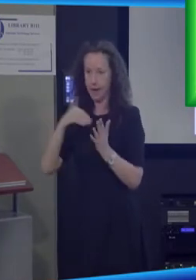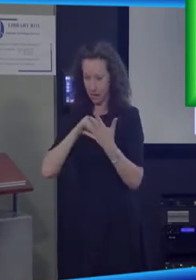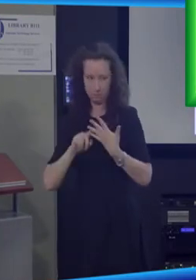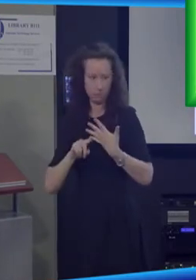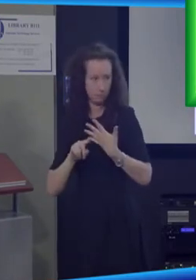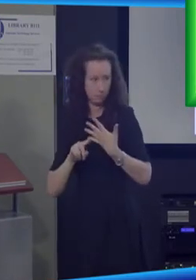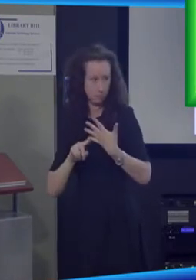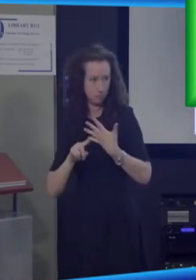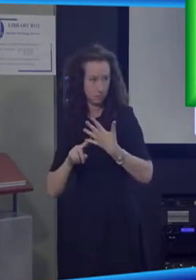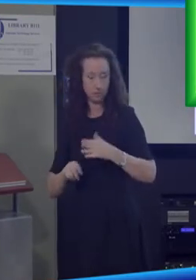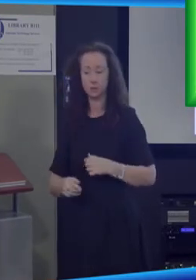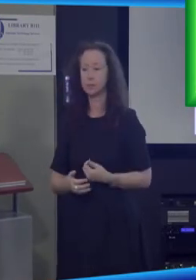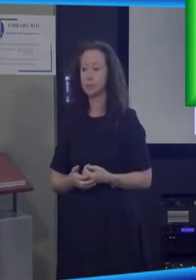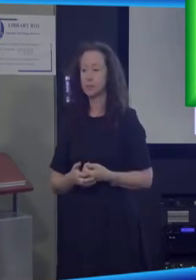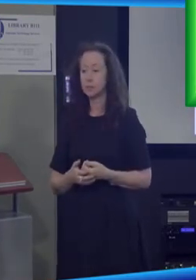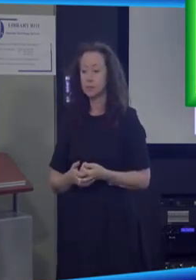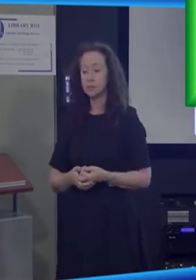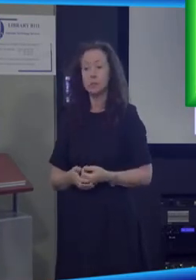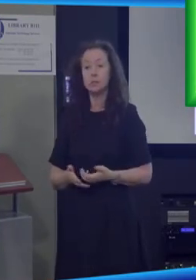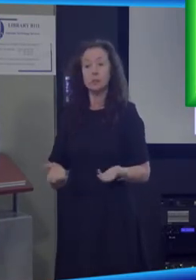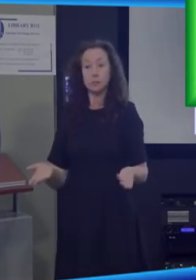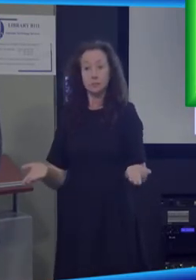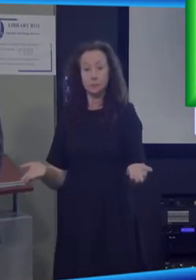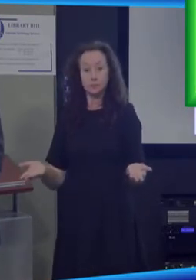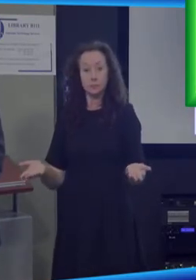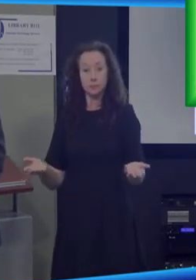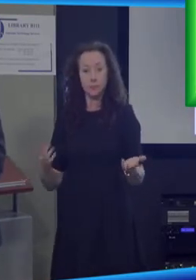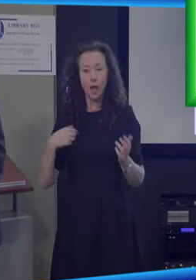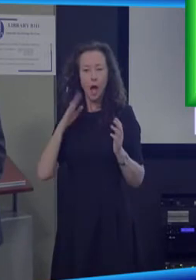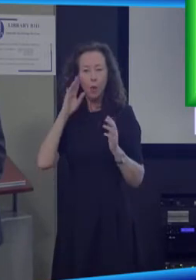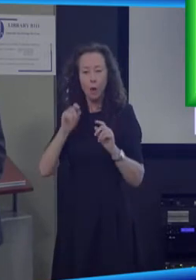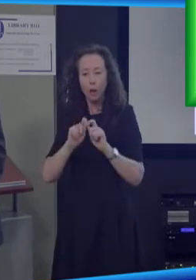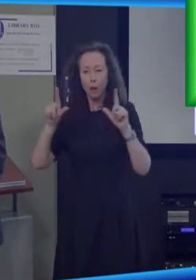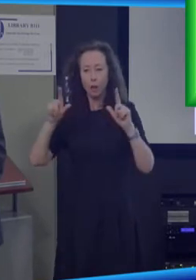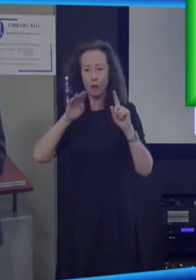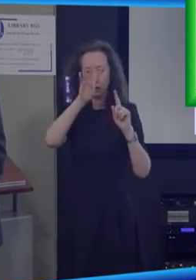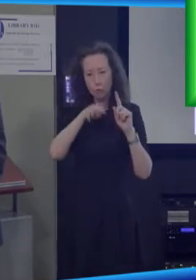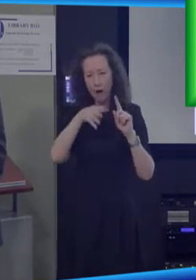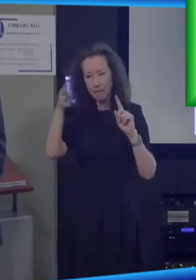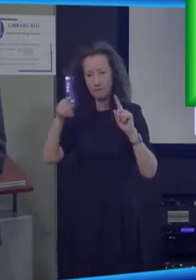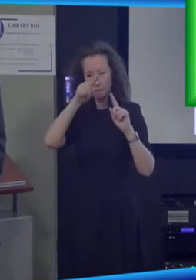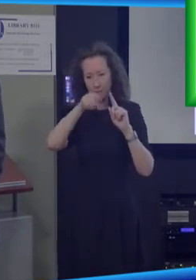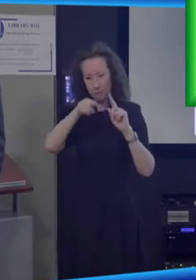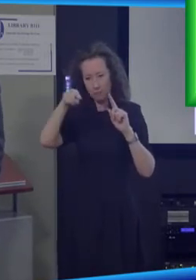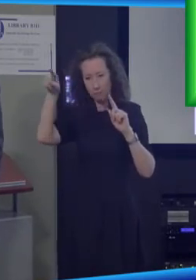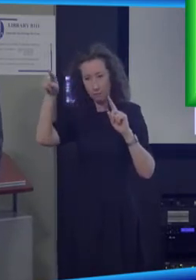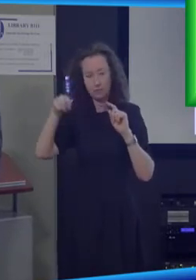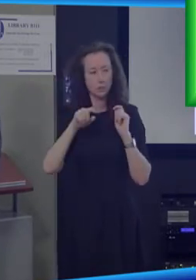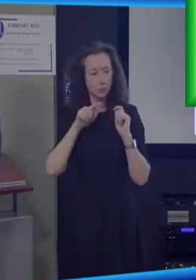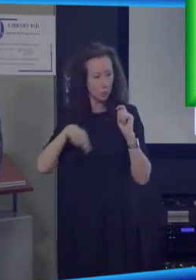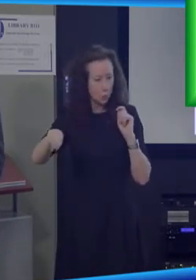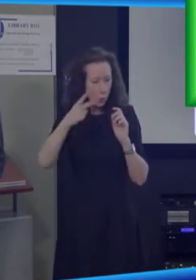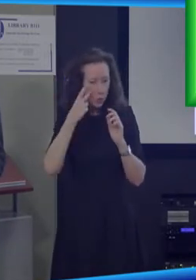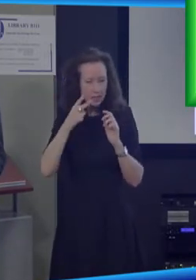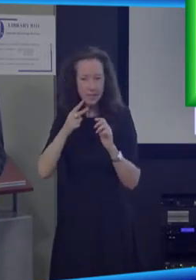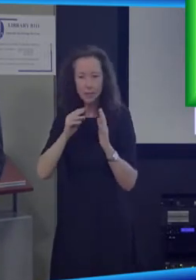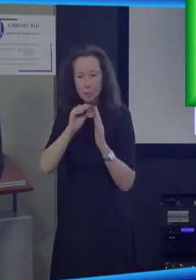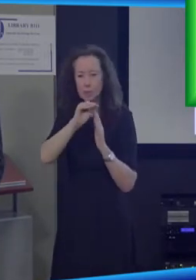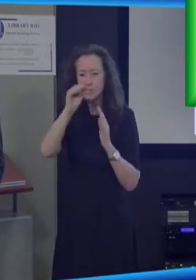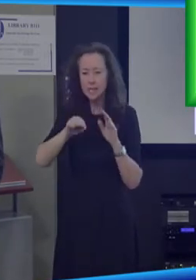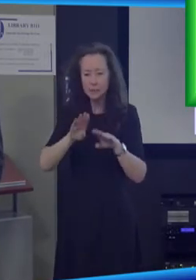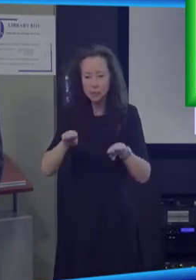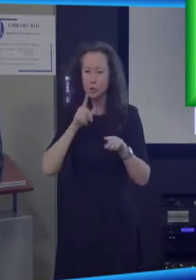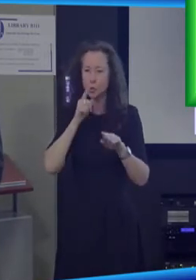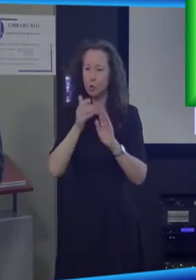Okay, the graph I'm going to show you shows the proportion of children who become what we call experts. They